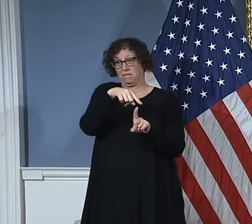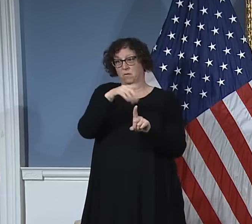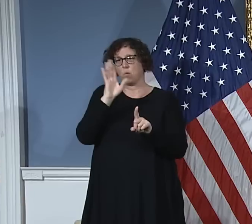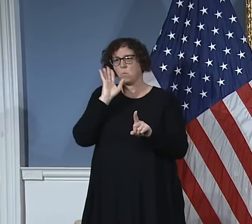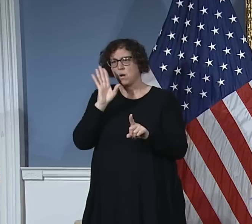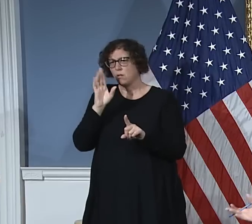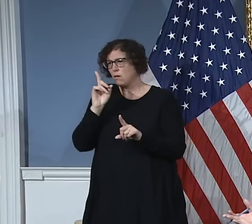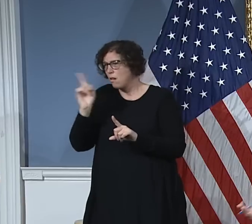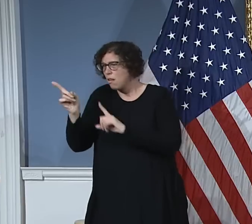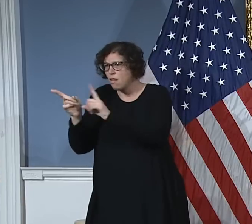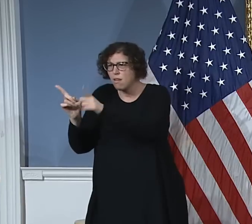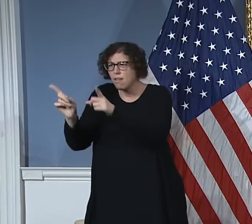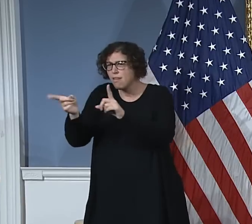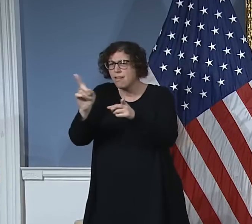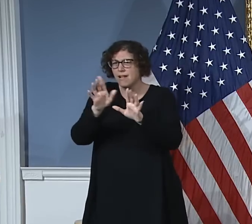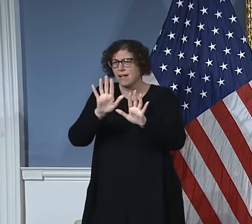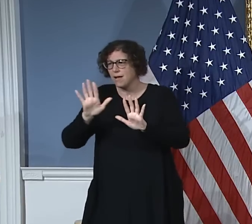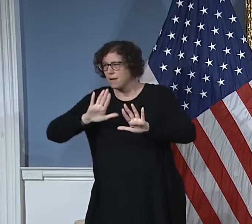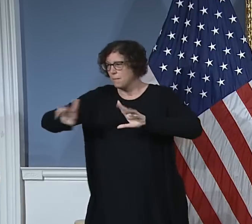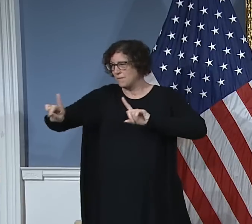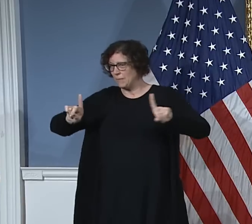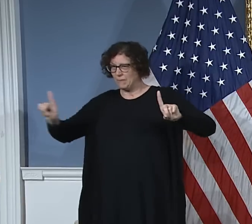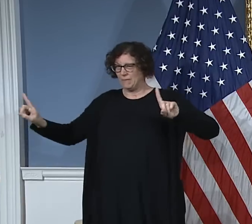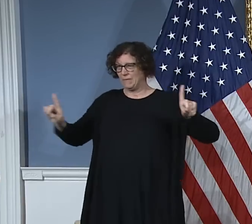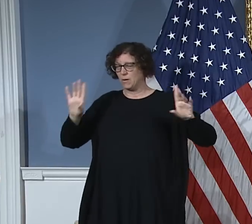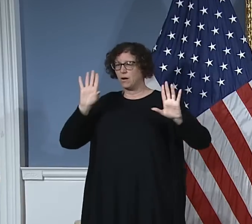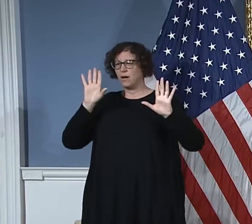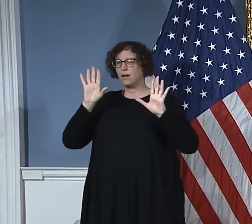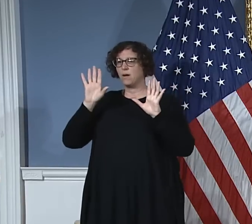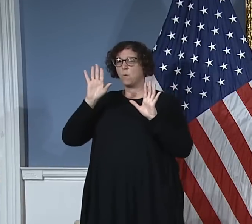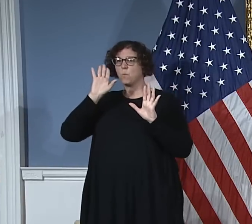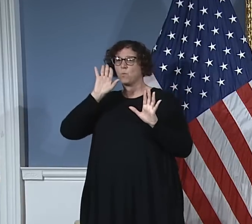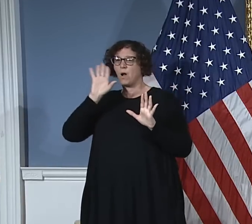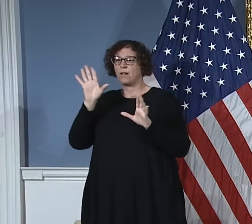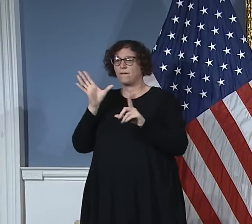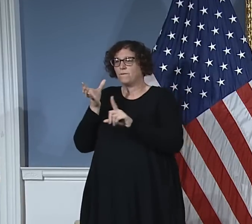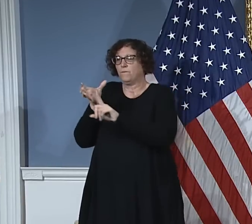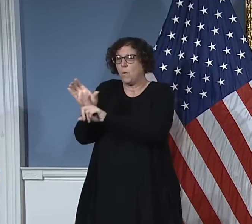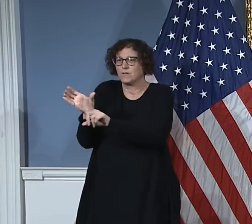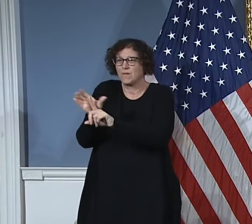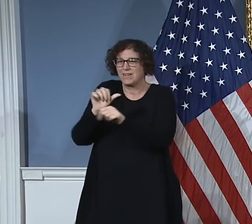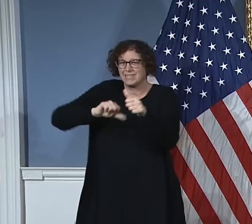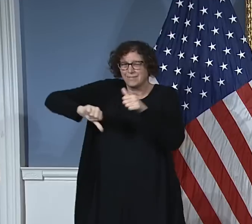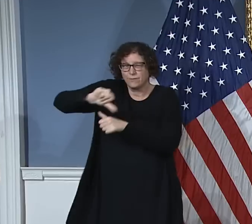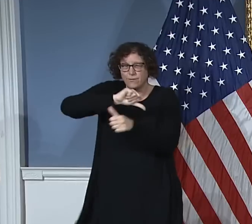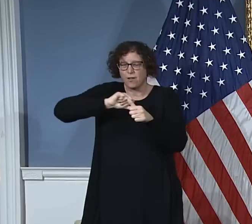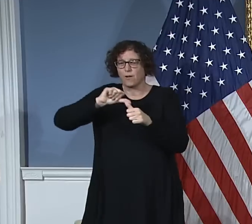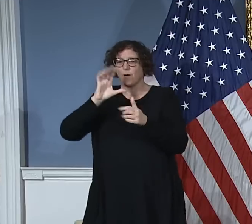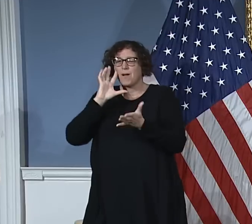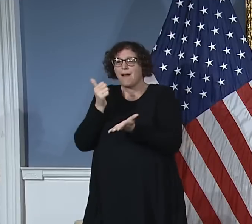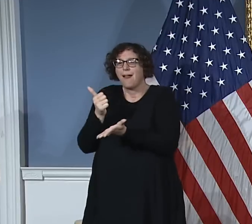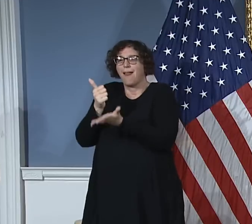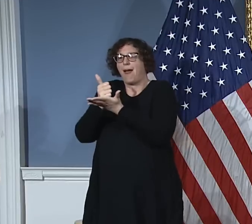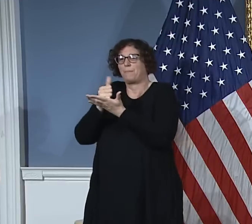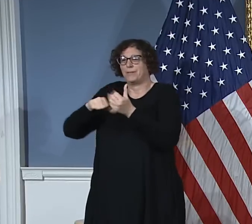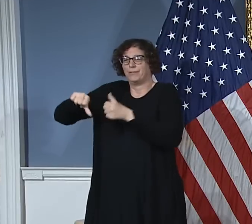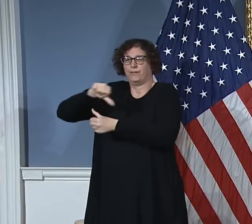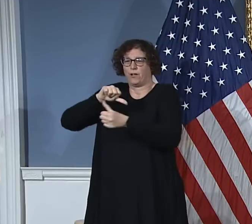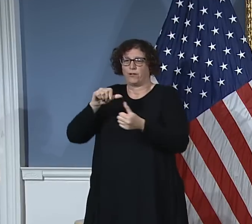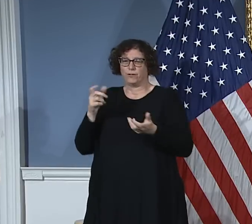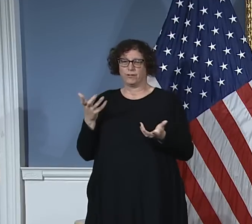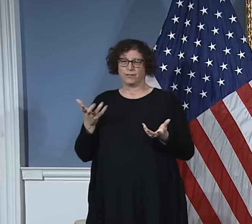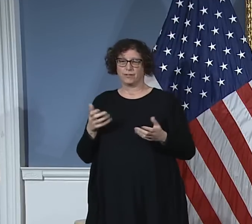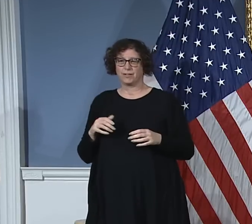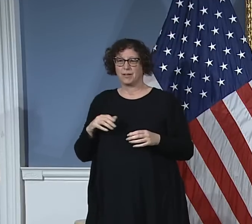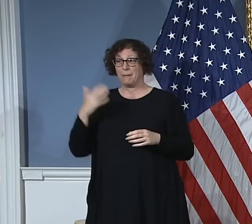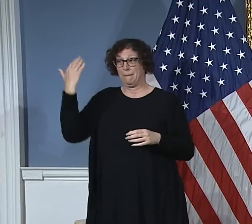berth, and we were talking about the ways people are adjusting and changing. I'm seeing it 100%. Folks used to just walk by each other.